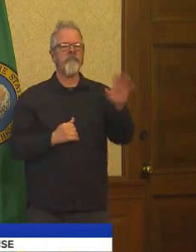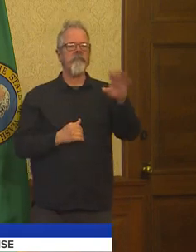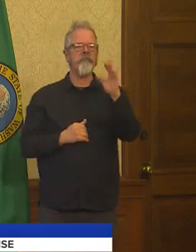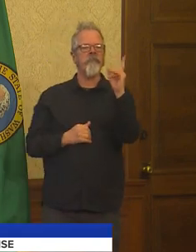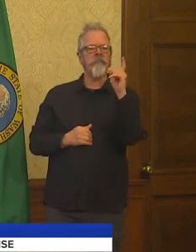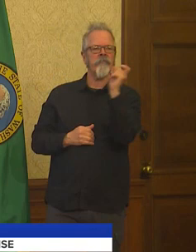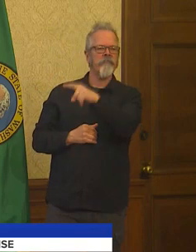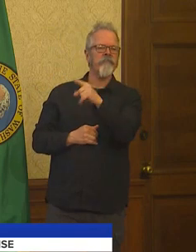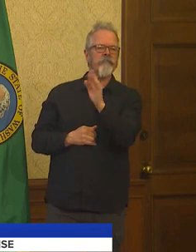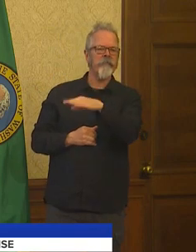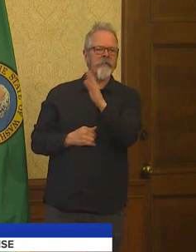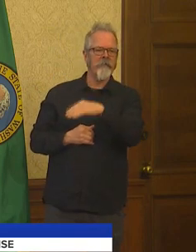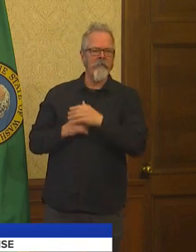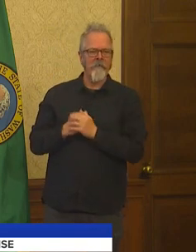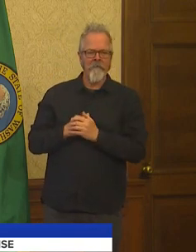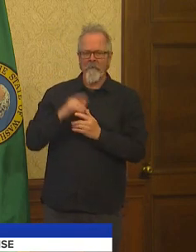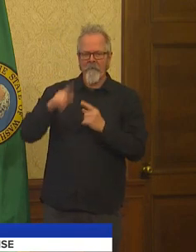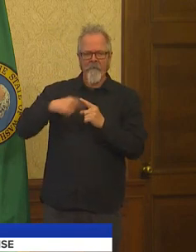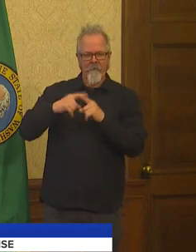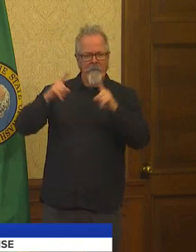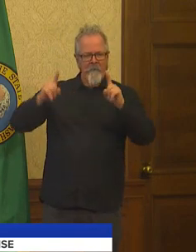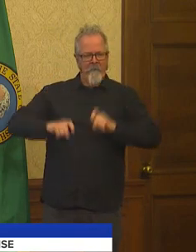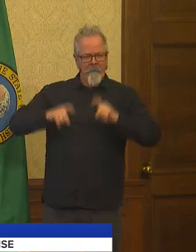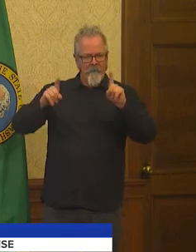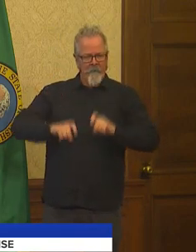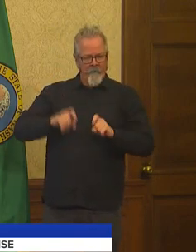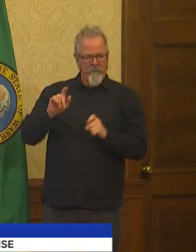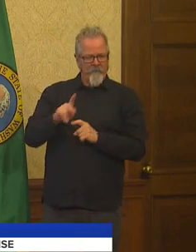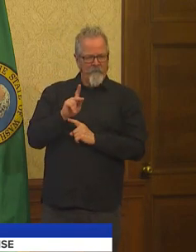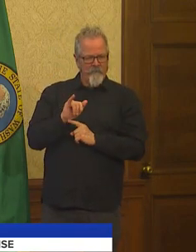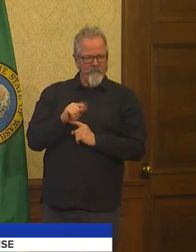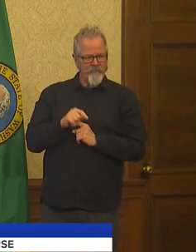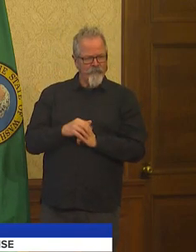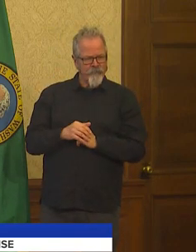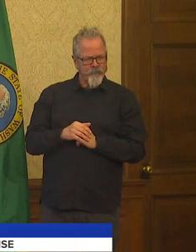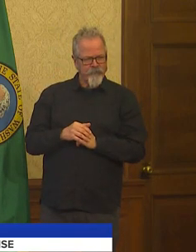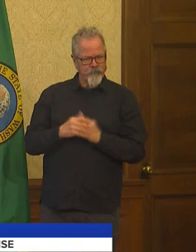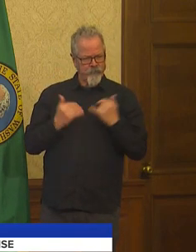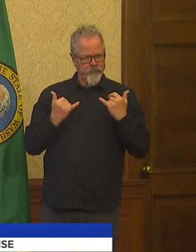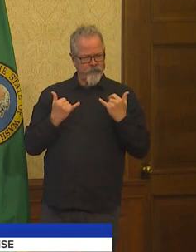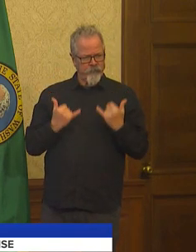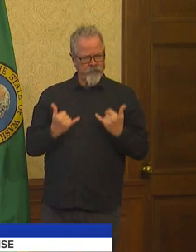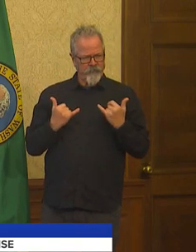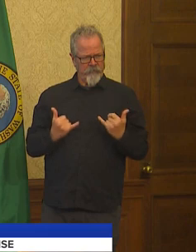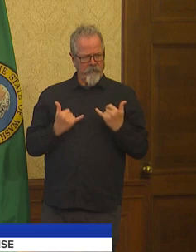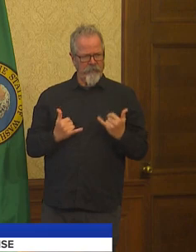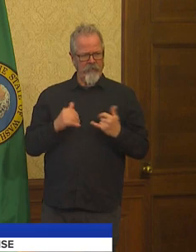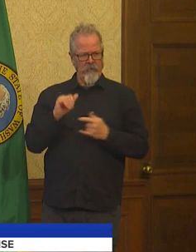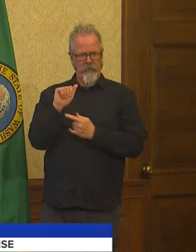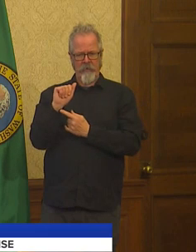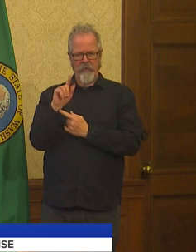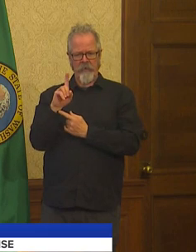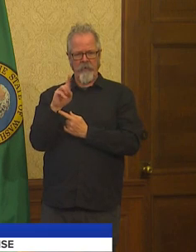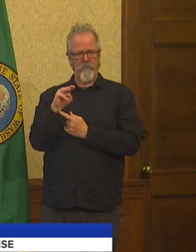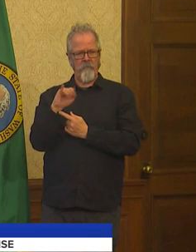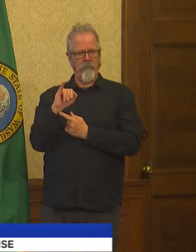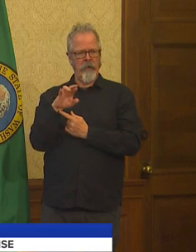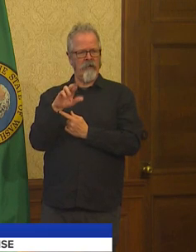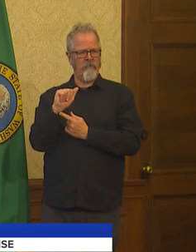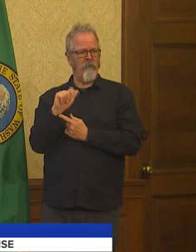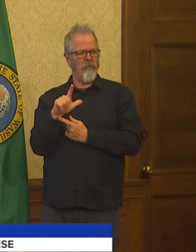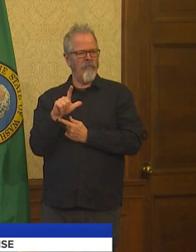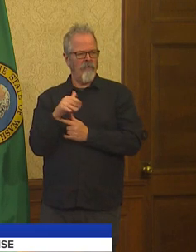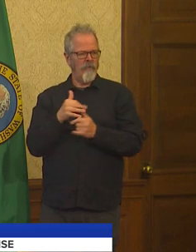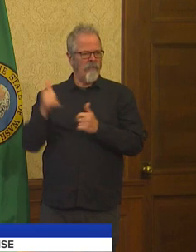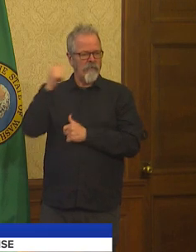Trump administration is prepared to send all 50 states enough tests to screen 2% of their population